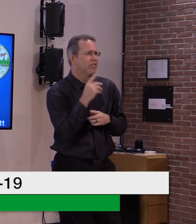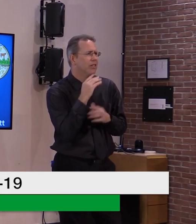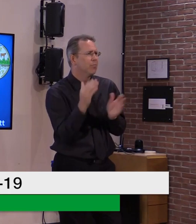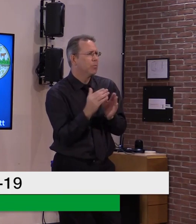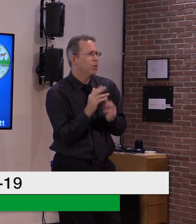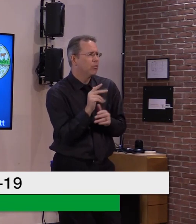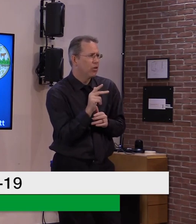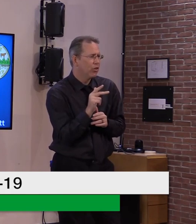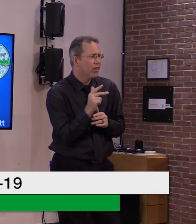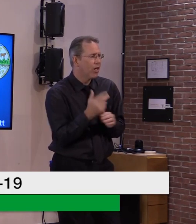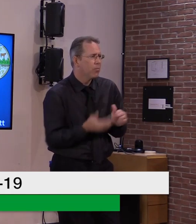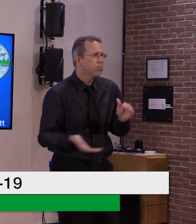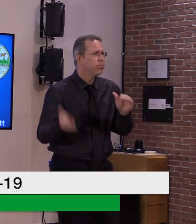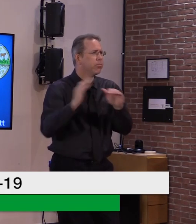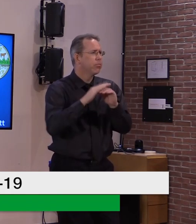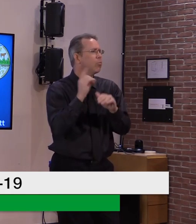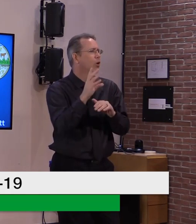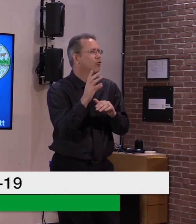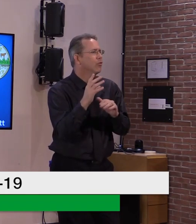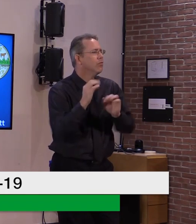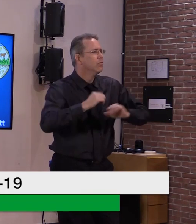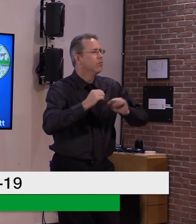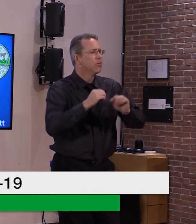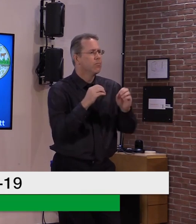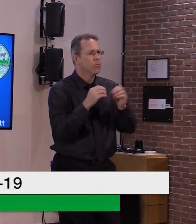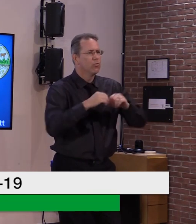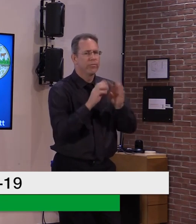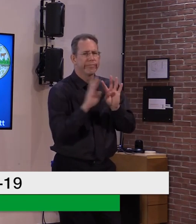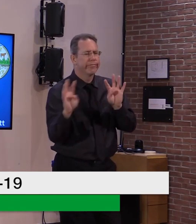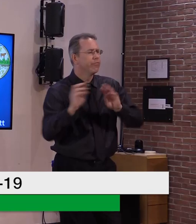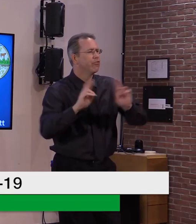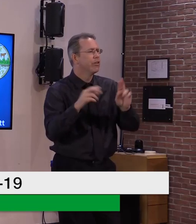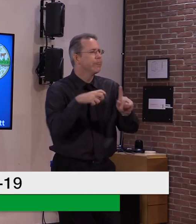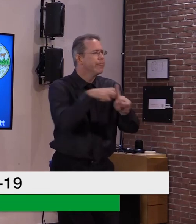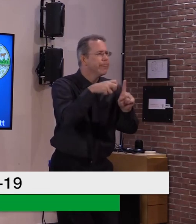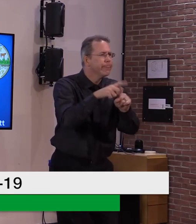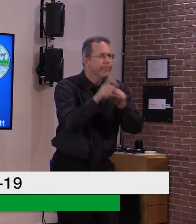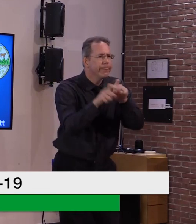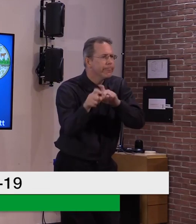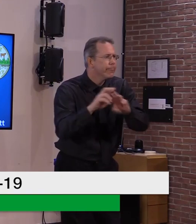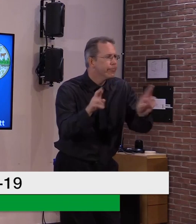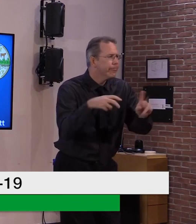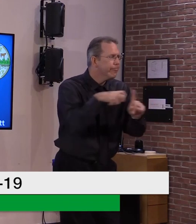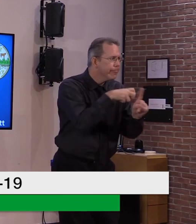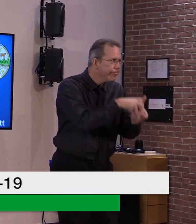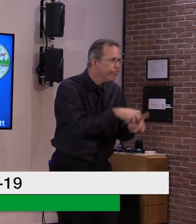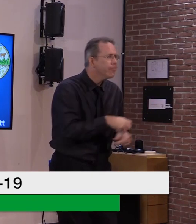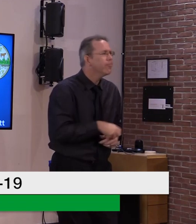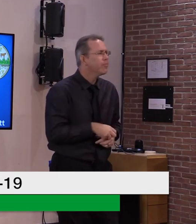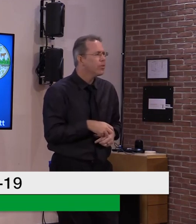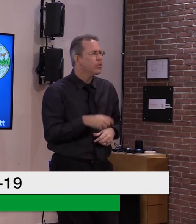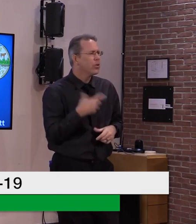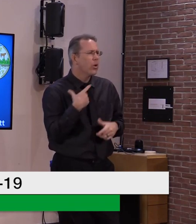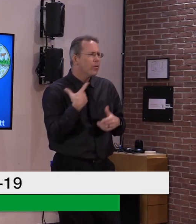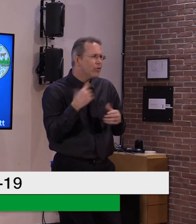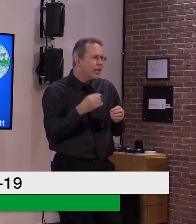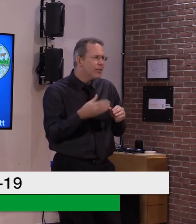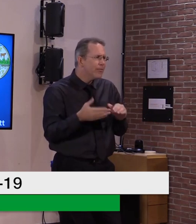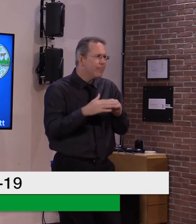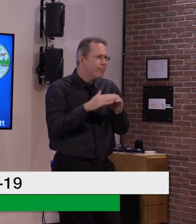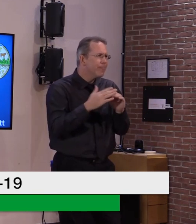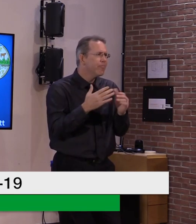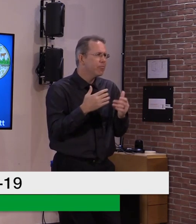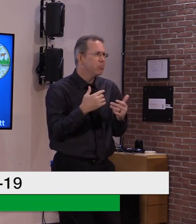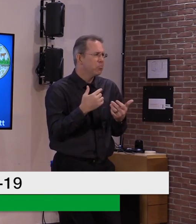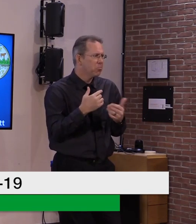we we expect to uh to move uh right up to 104 ftes by uh december 7th